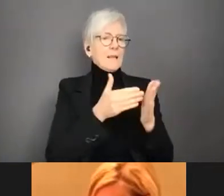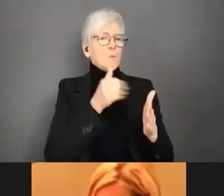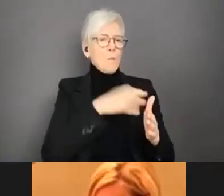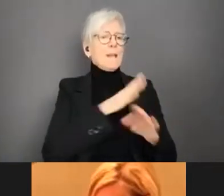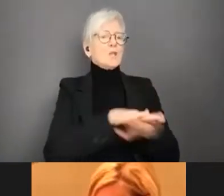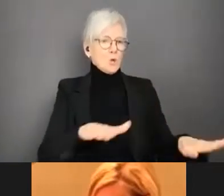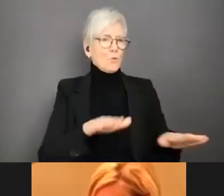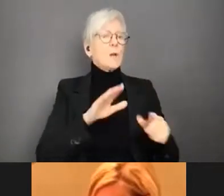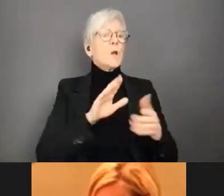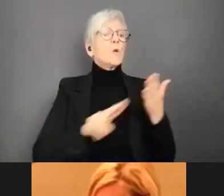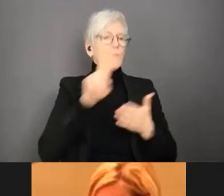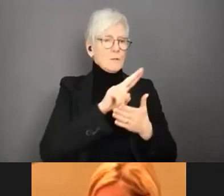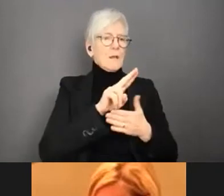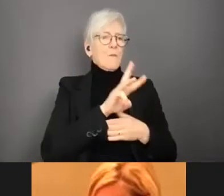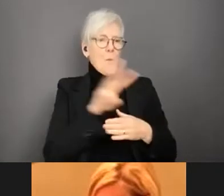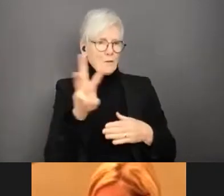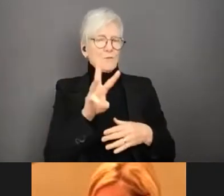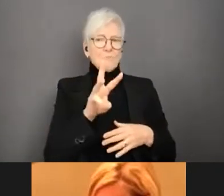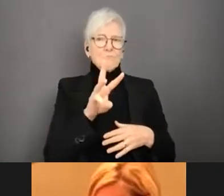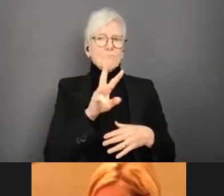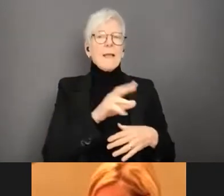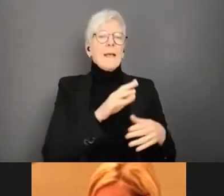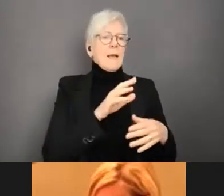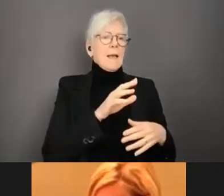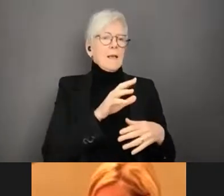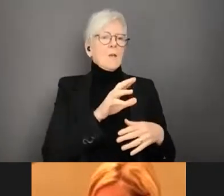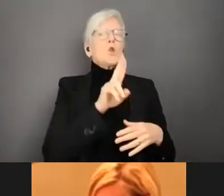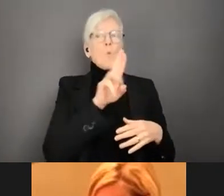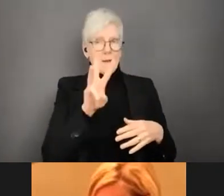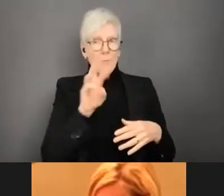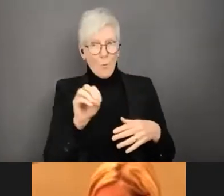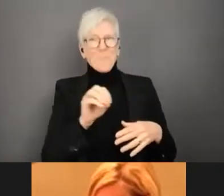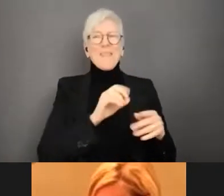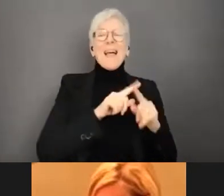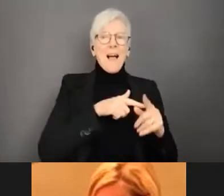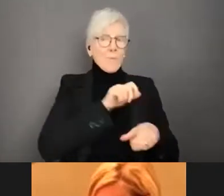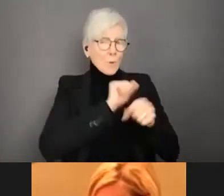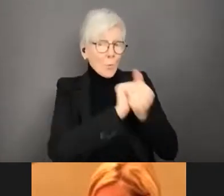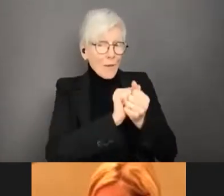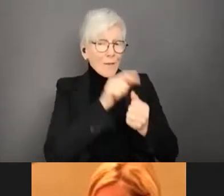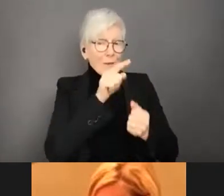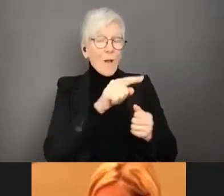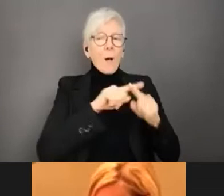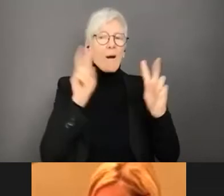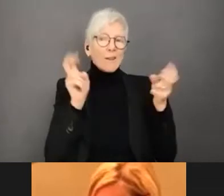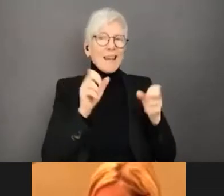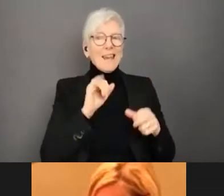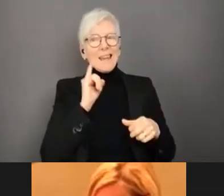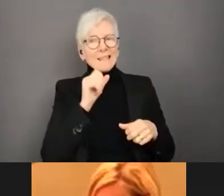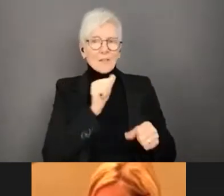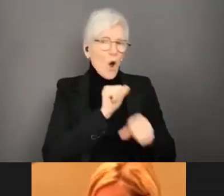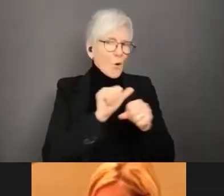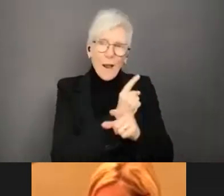of, from Western University. I've worked with Margaret in the past with many projects around the It's Not Right campaign.